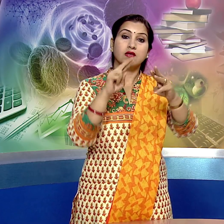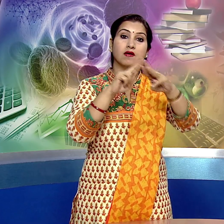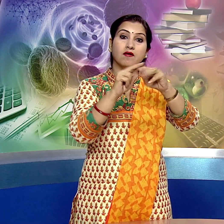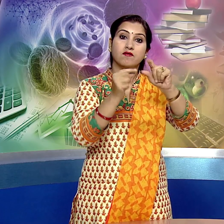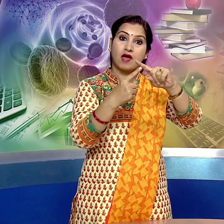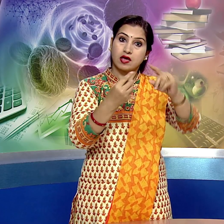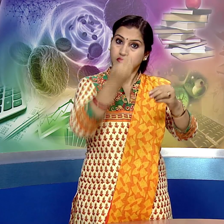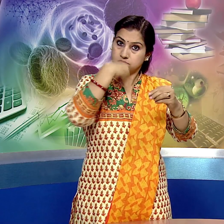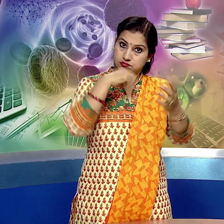fat,